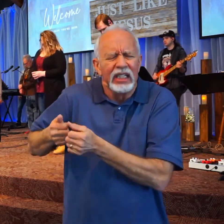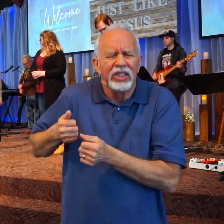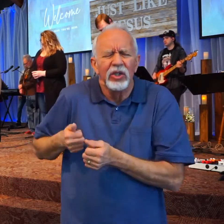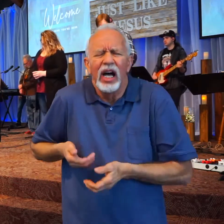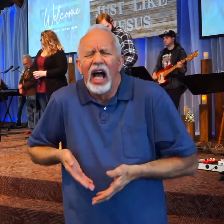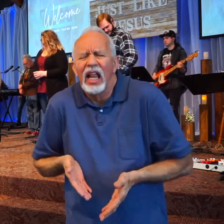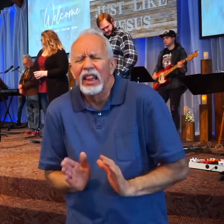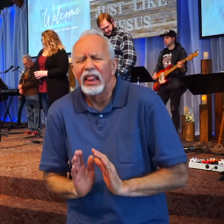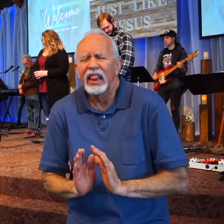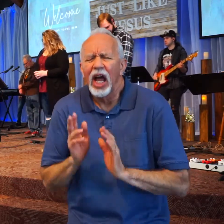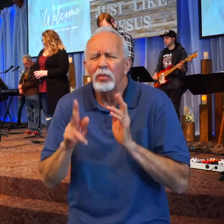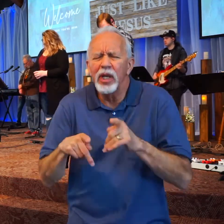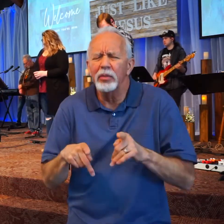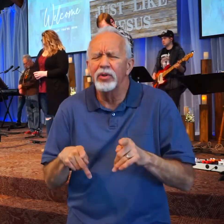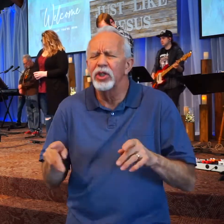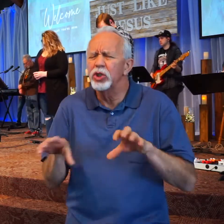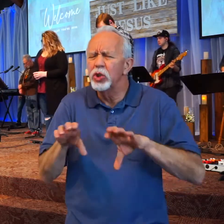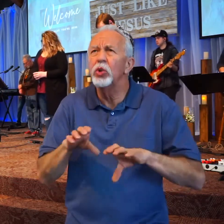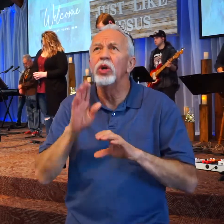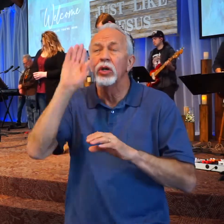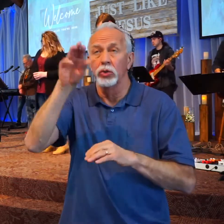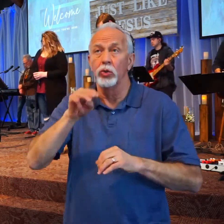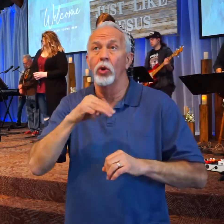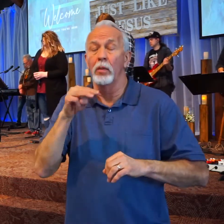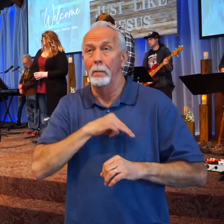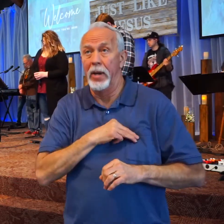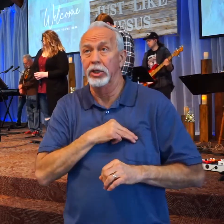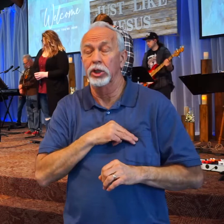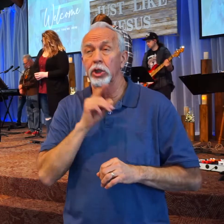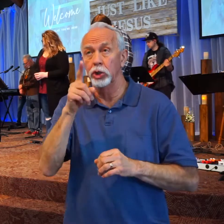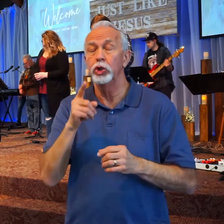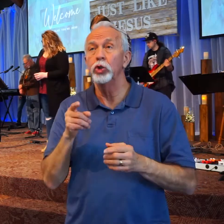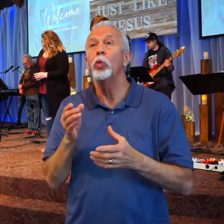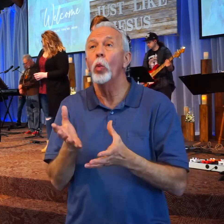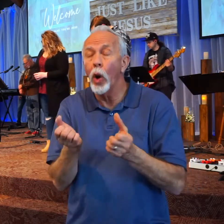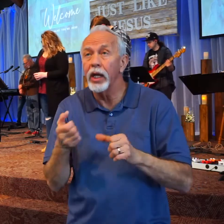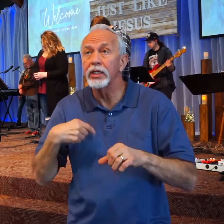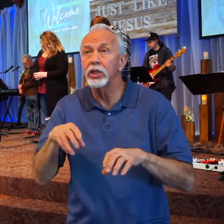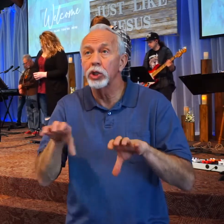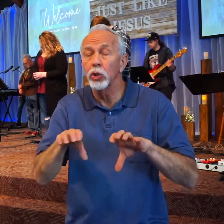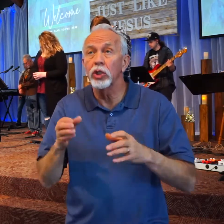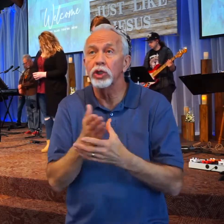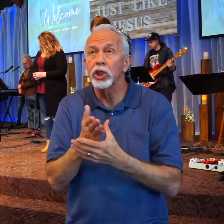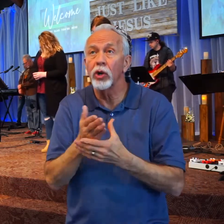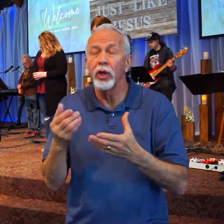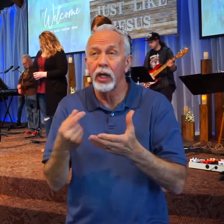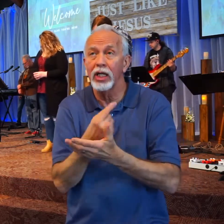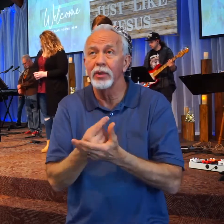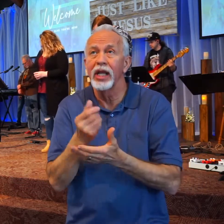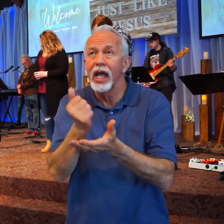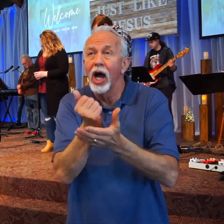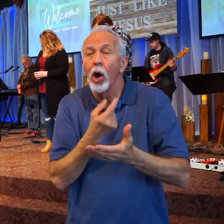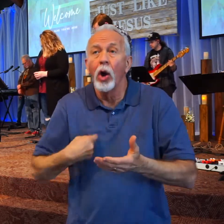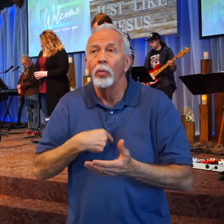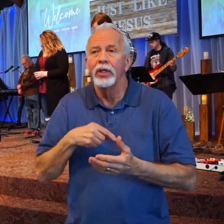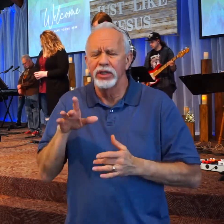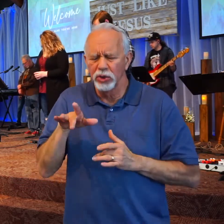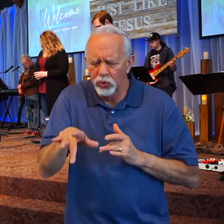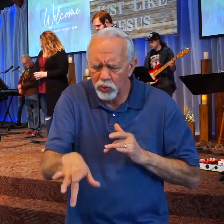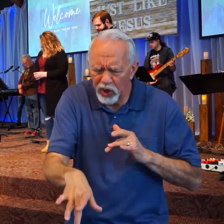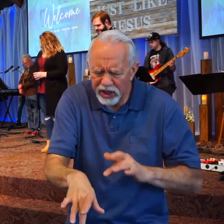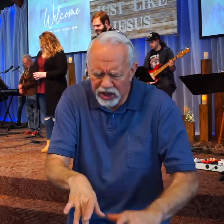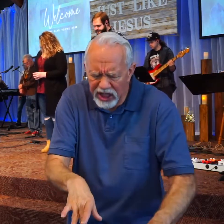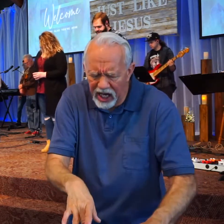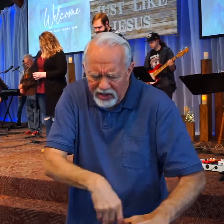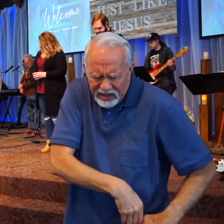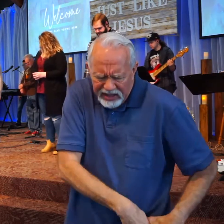people to accomplish the mission that you have set us to share the gospel. Father, I pray that you would help us to reach down deep, to